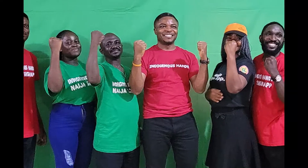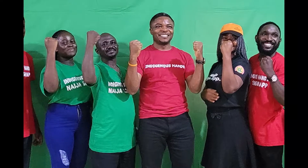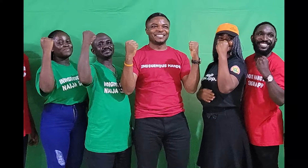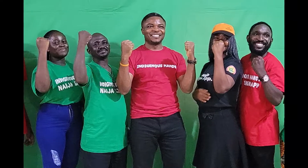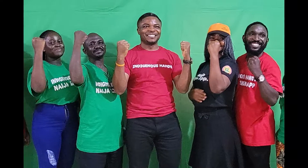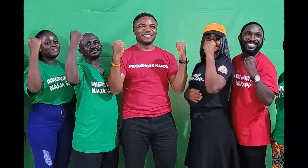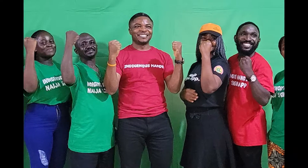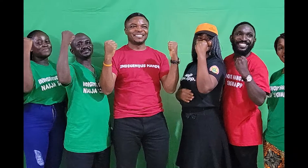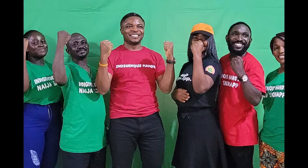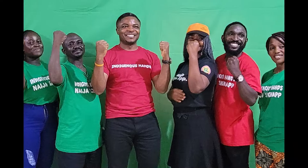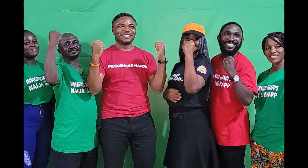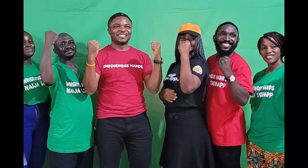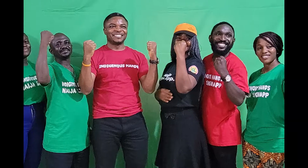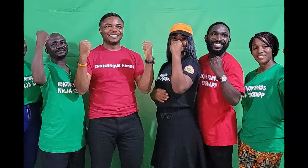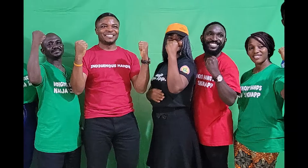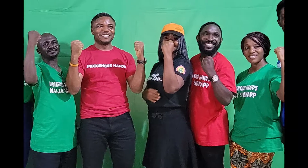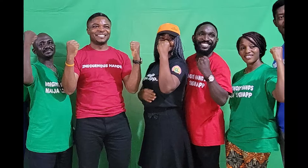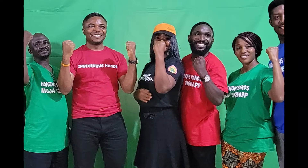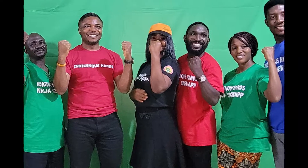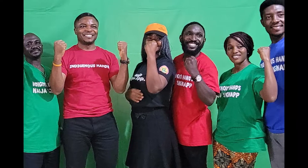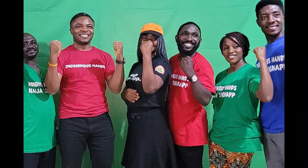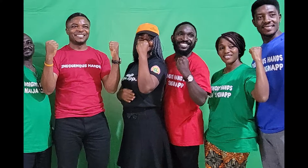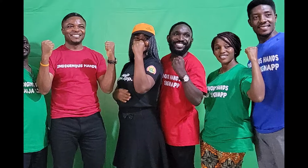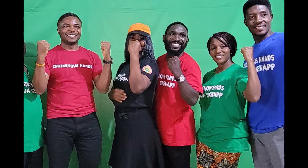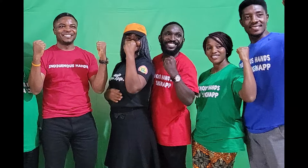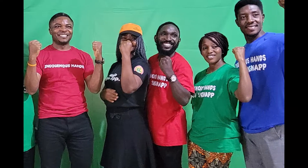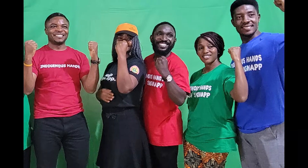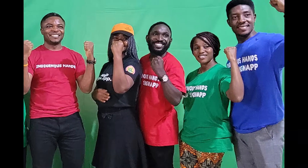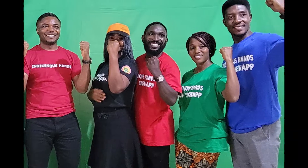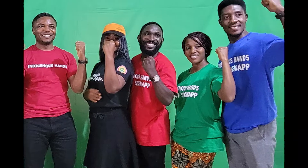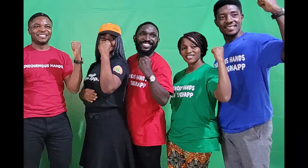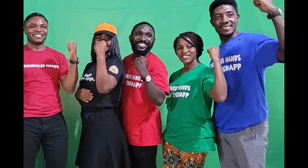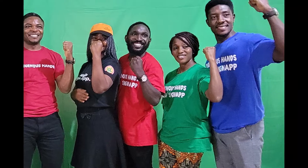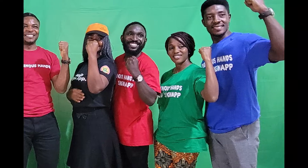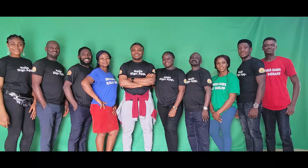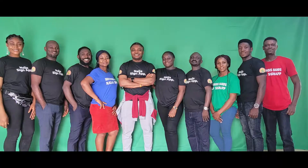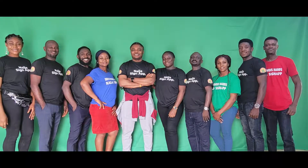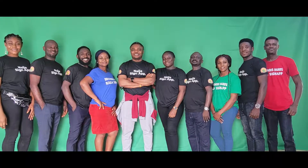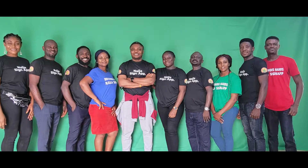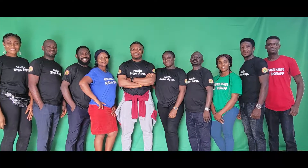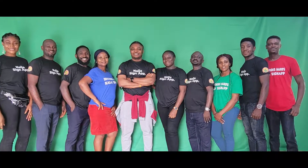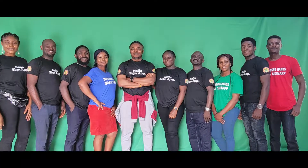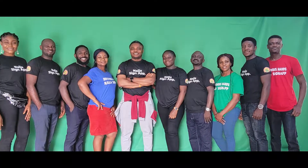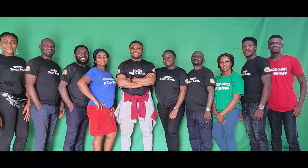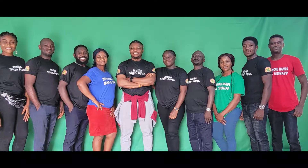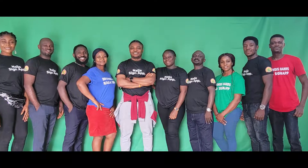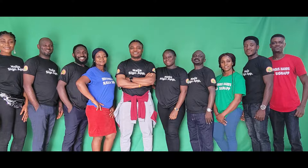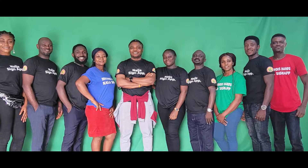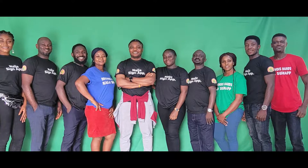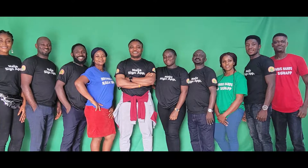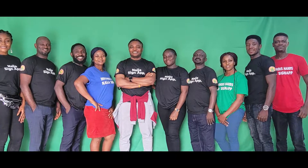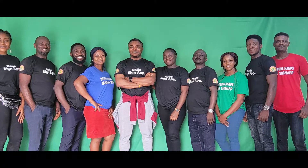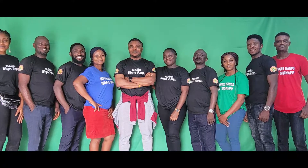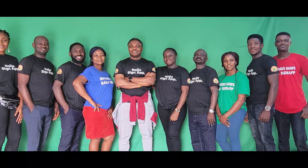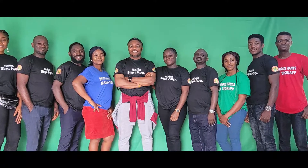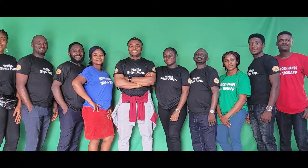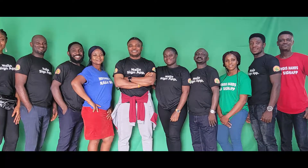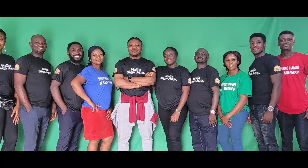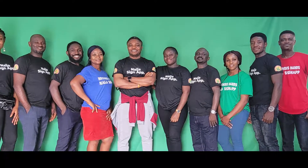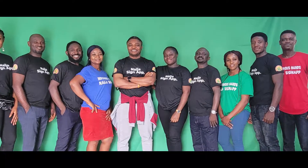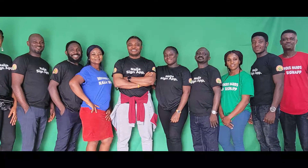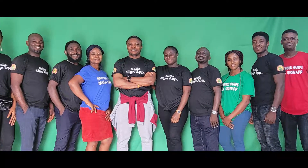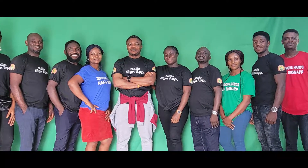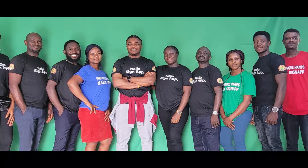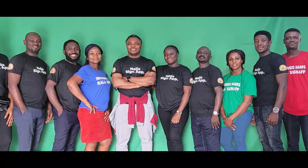Incredible, isn't it? In a bid to get this COVID-19 awareness story, My Hero Is You, translated into